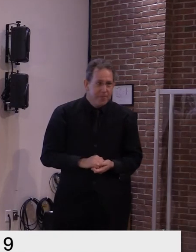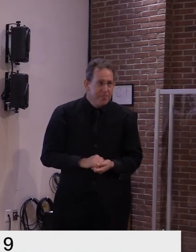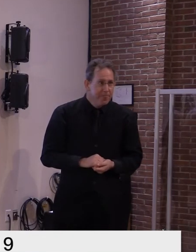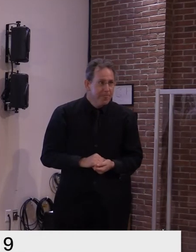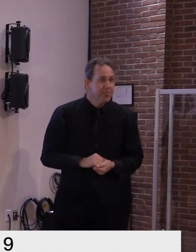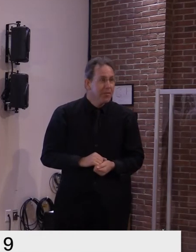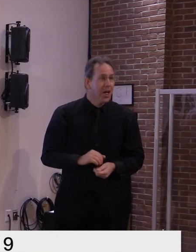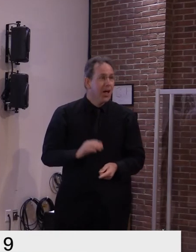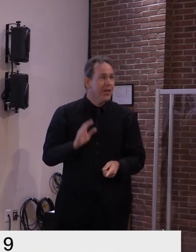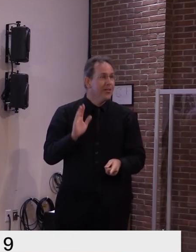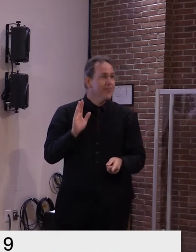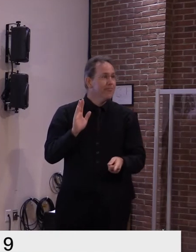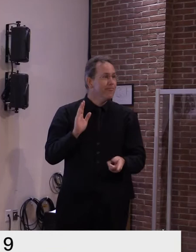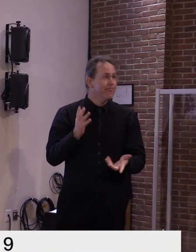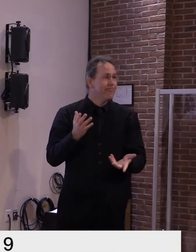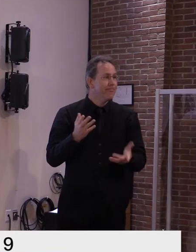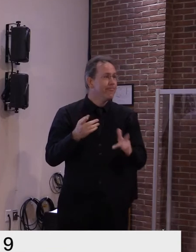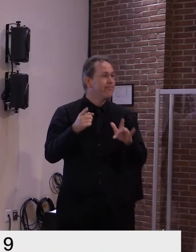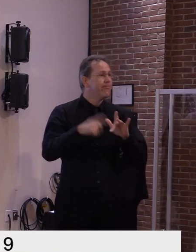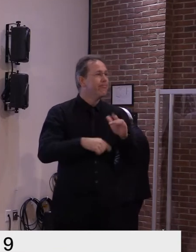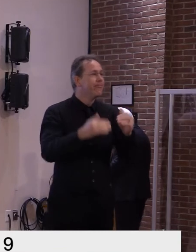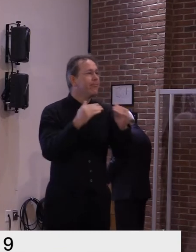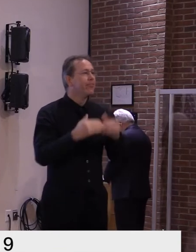Greg, the County Courier?